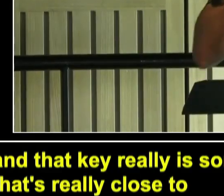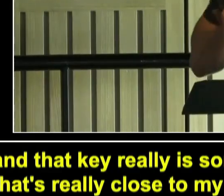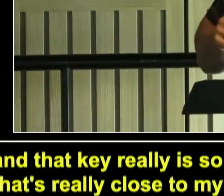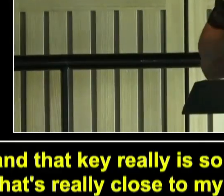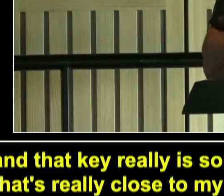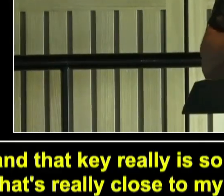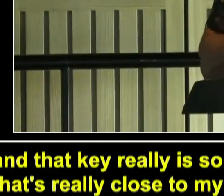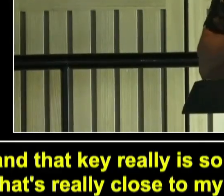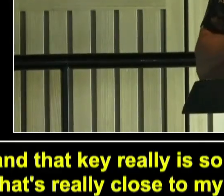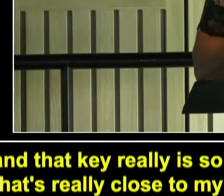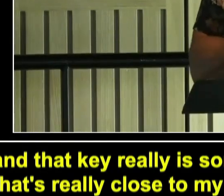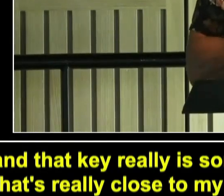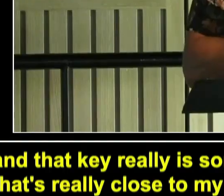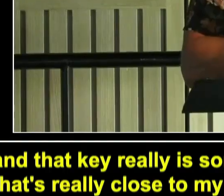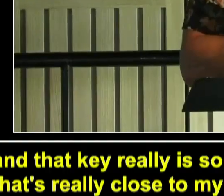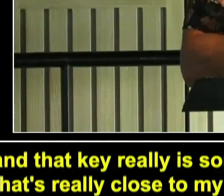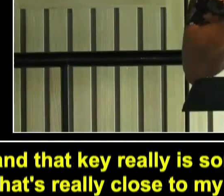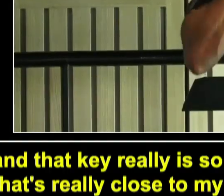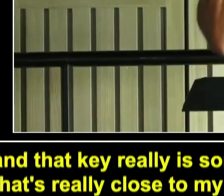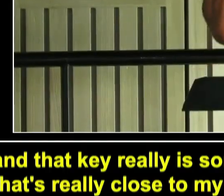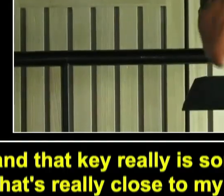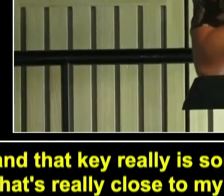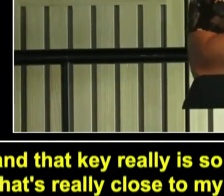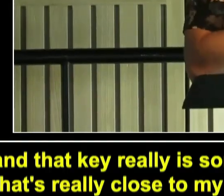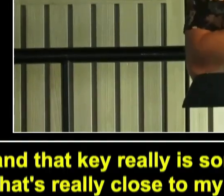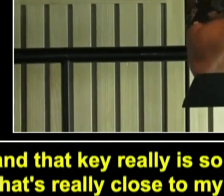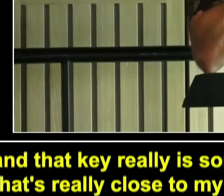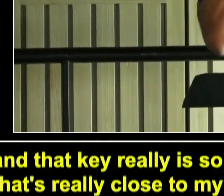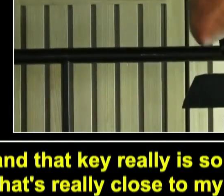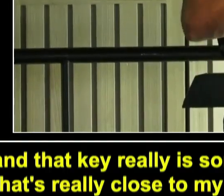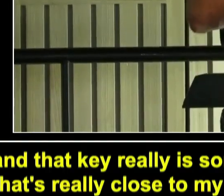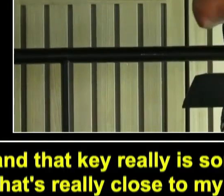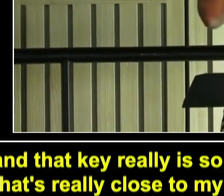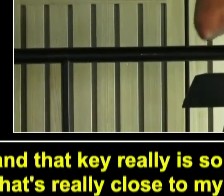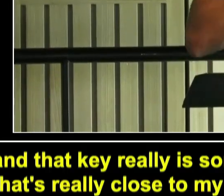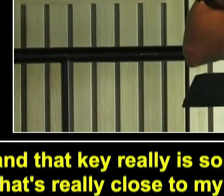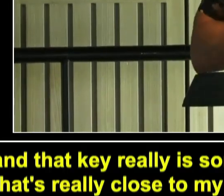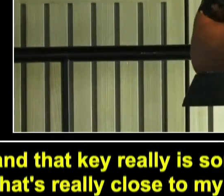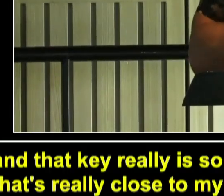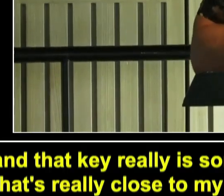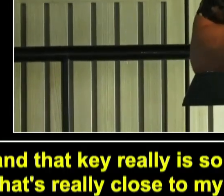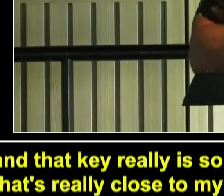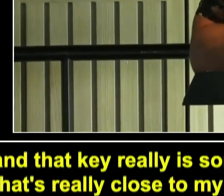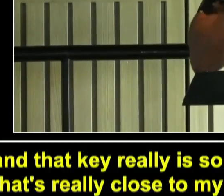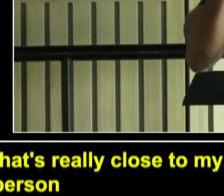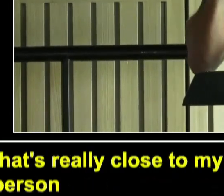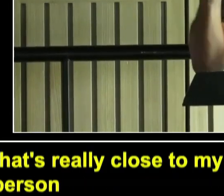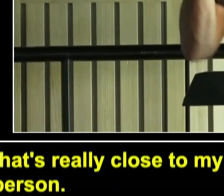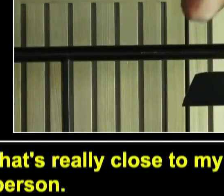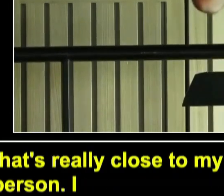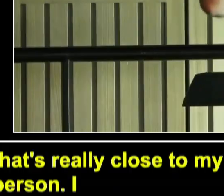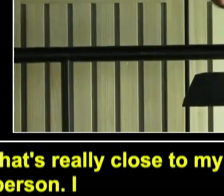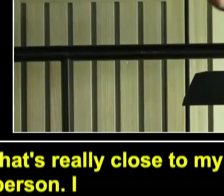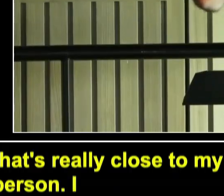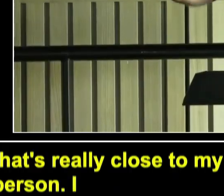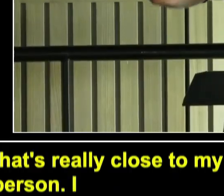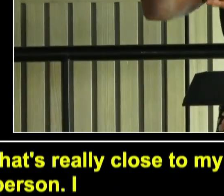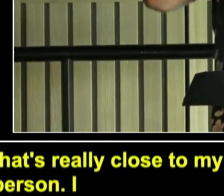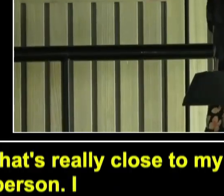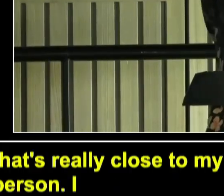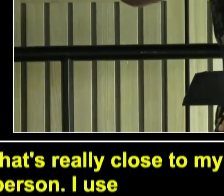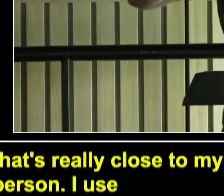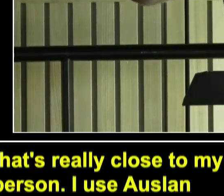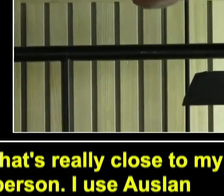I'm a person with a disability. I'm a deaf person. I use Auslan. And the Sydney